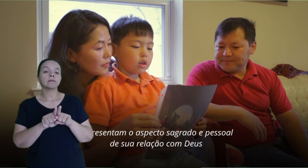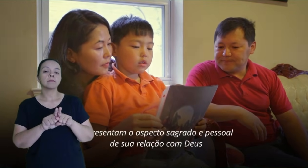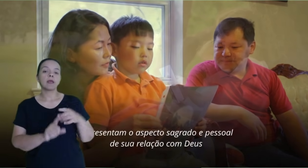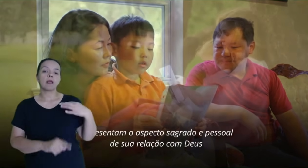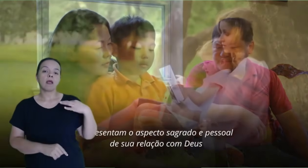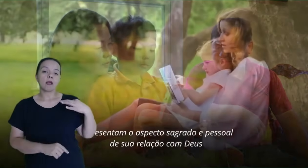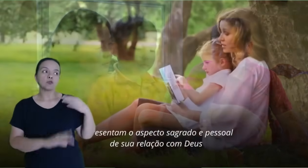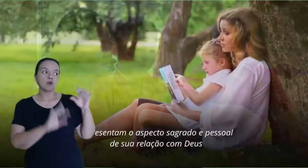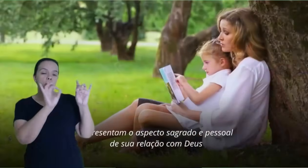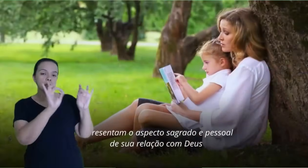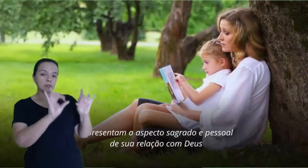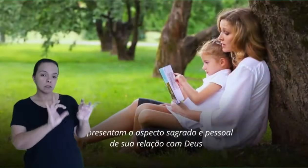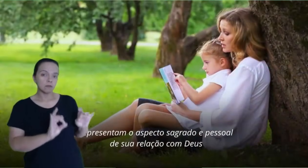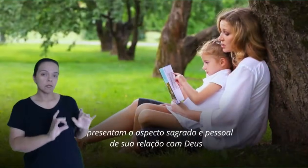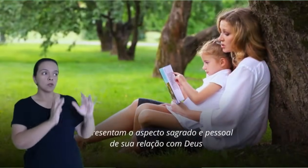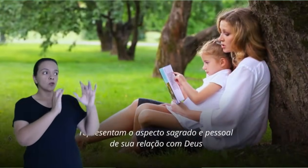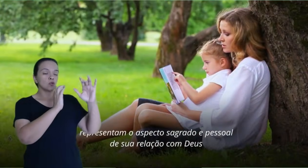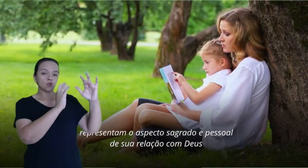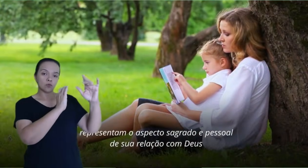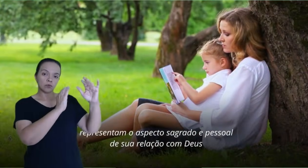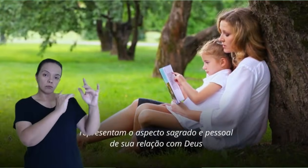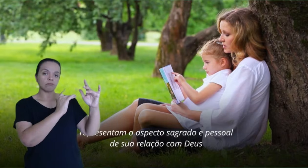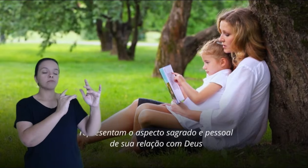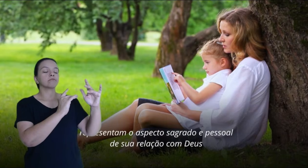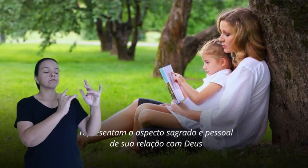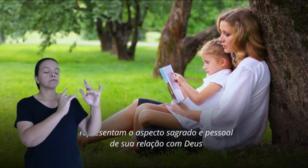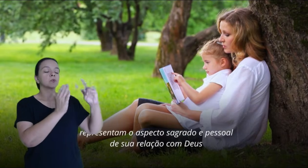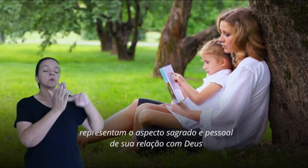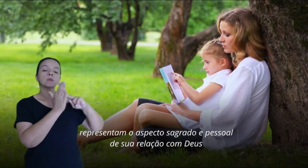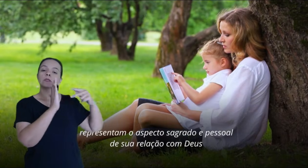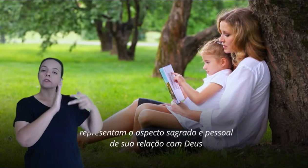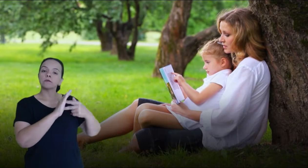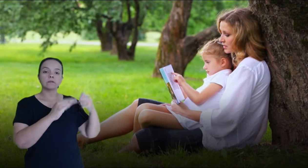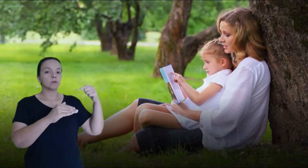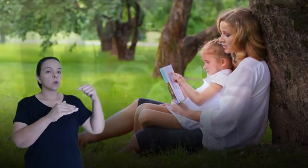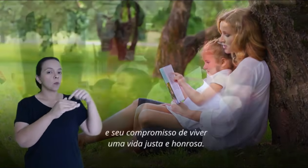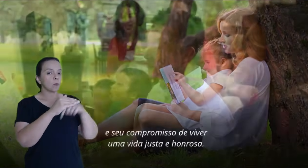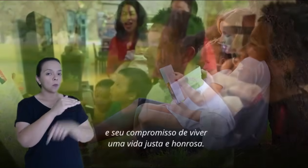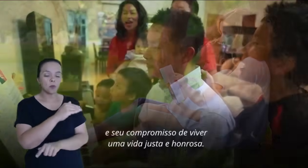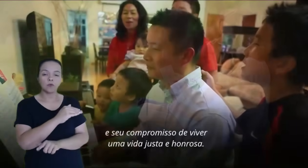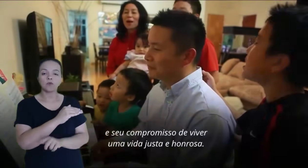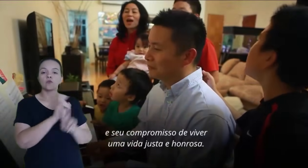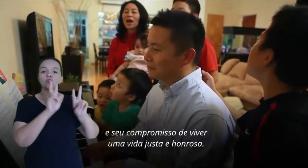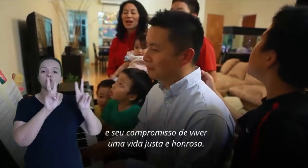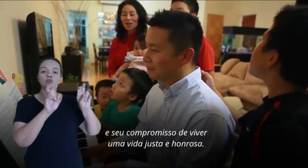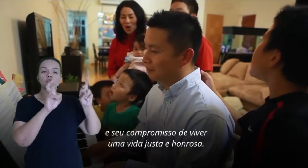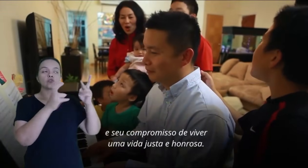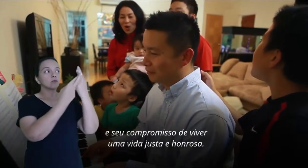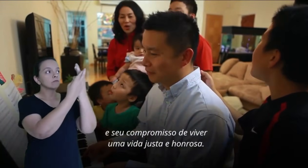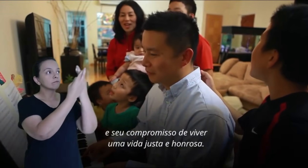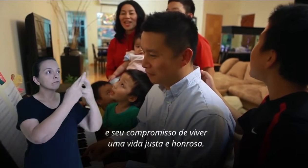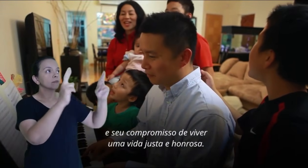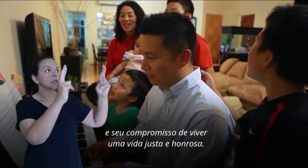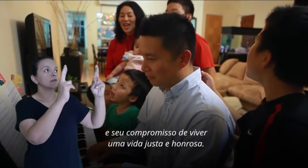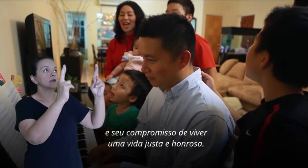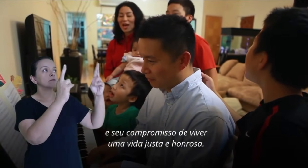a sacred and personal aspect of their relationship with God and their commitment to live good, honorable